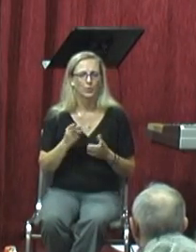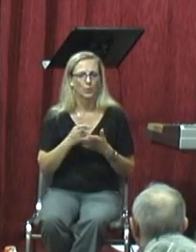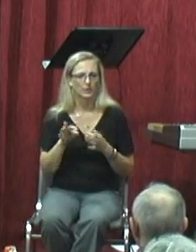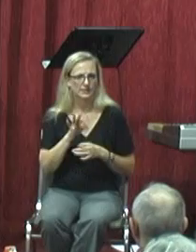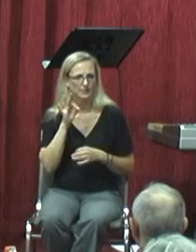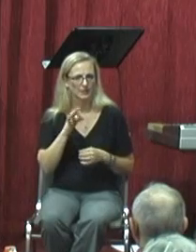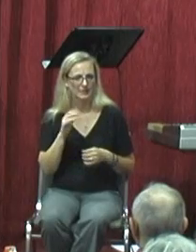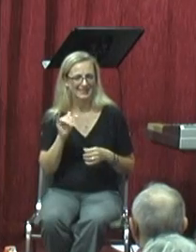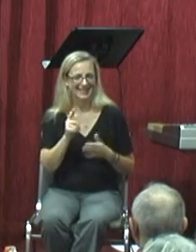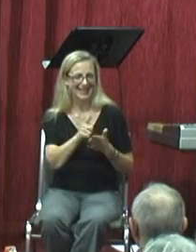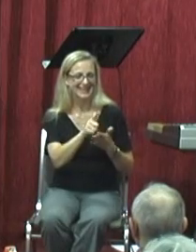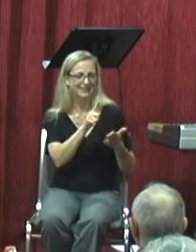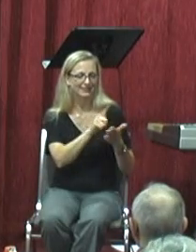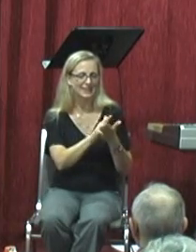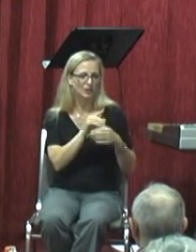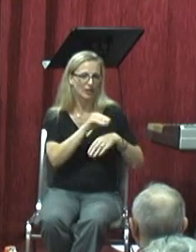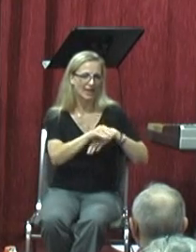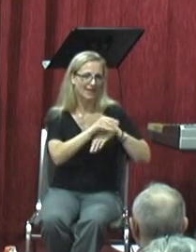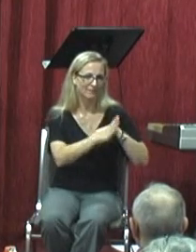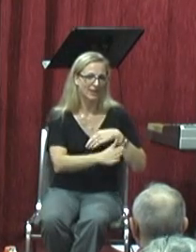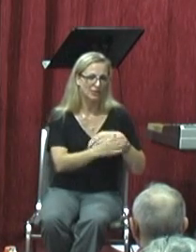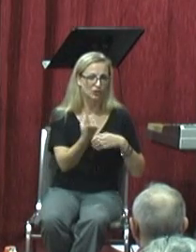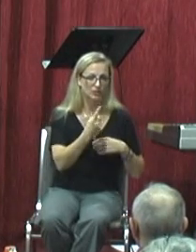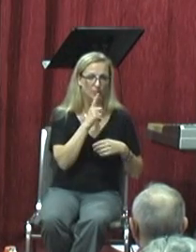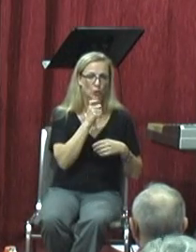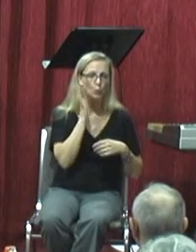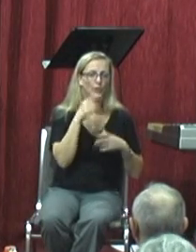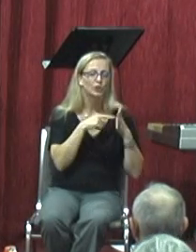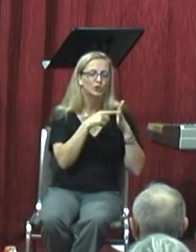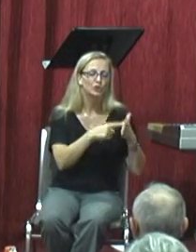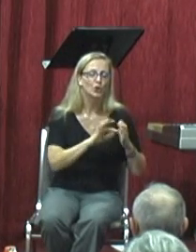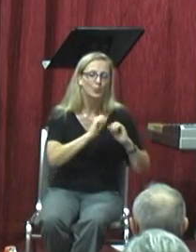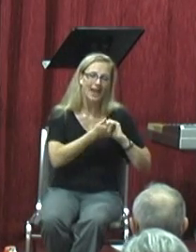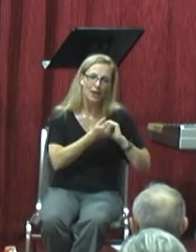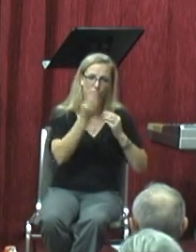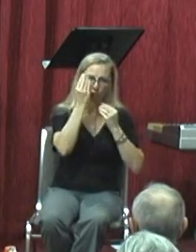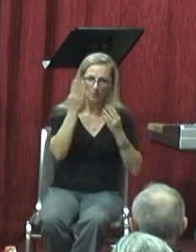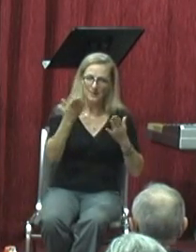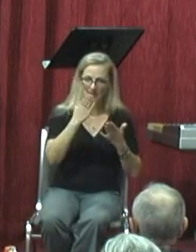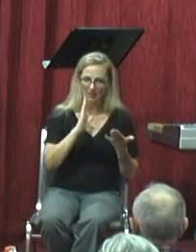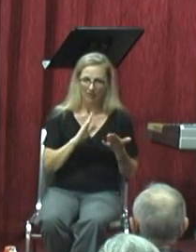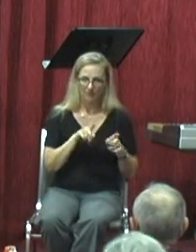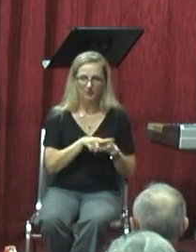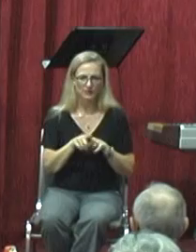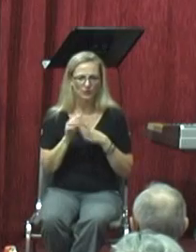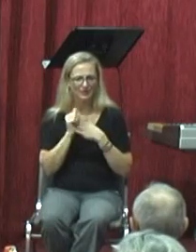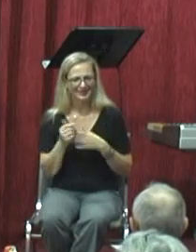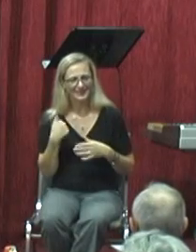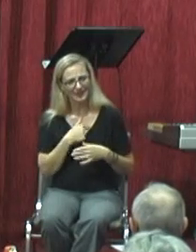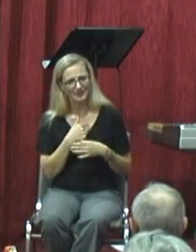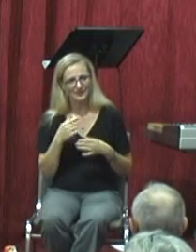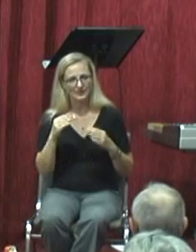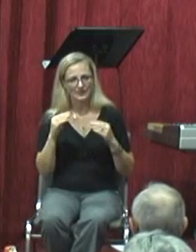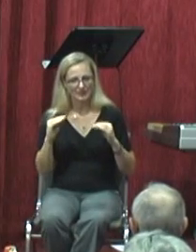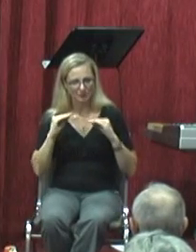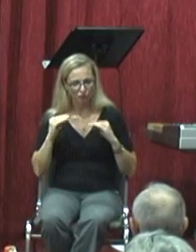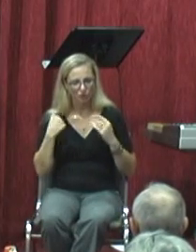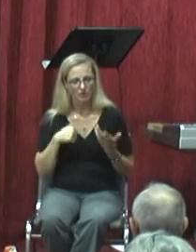as someone who can show you how to obey God, but also to lead us and to instruct us.